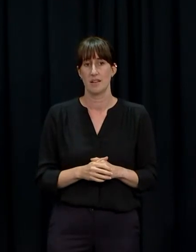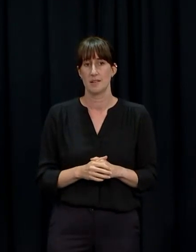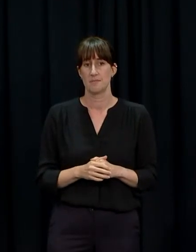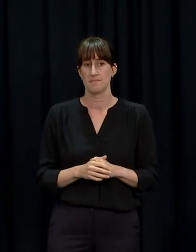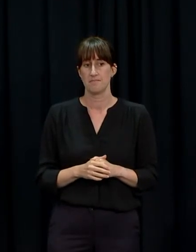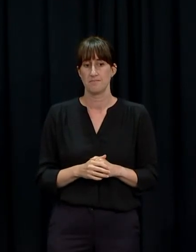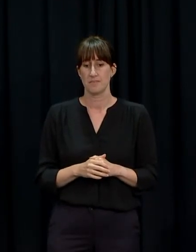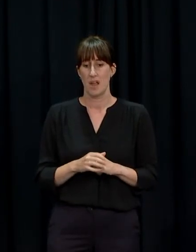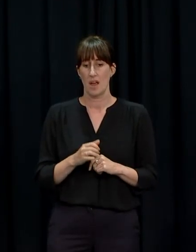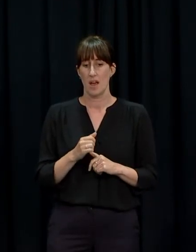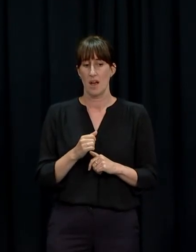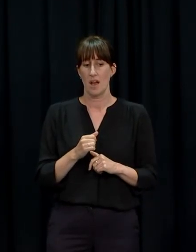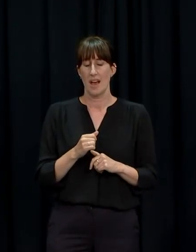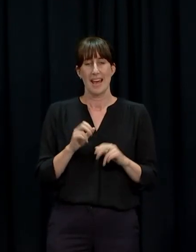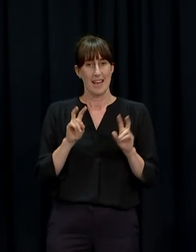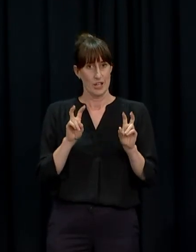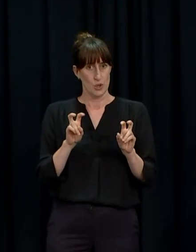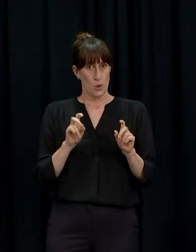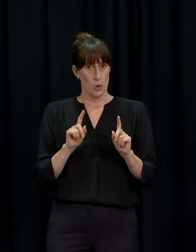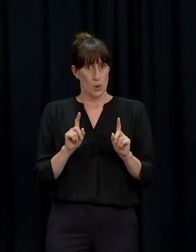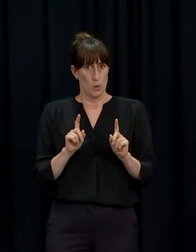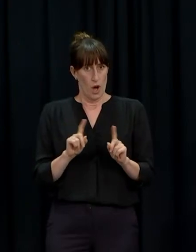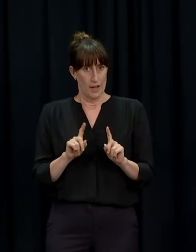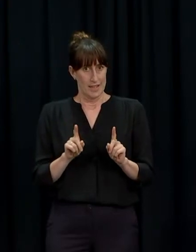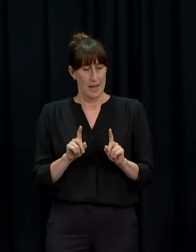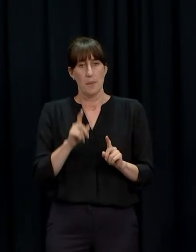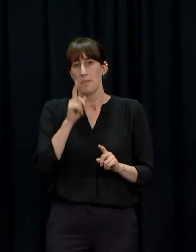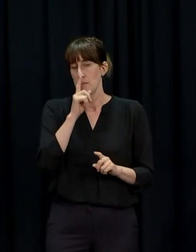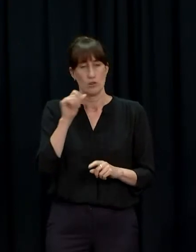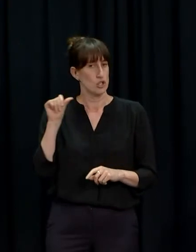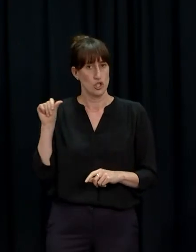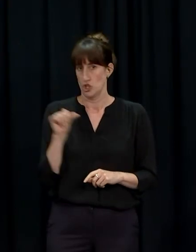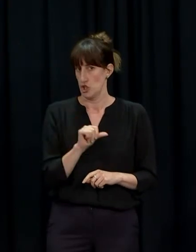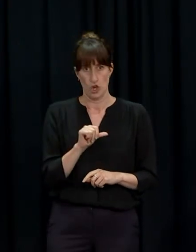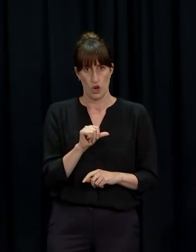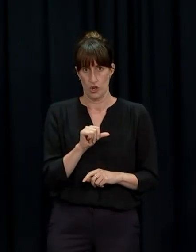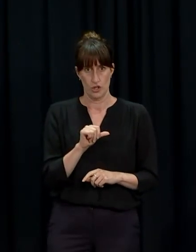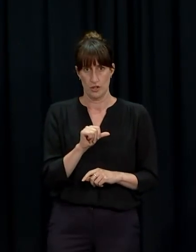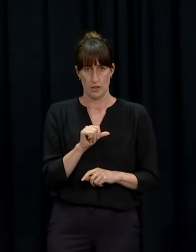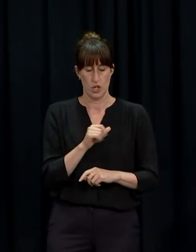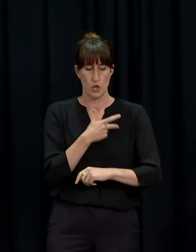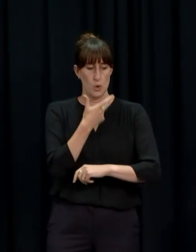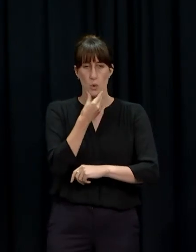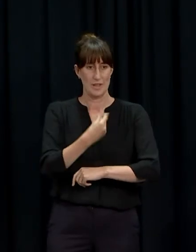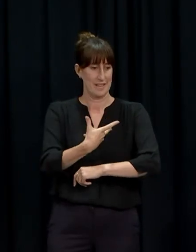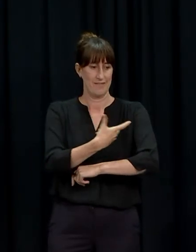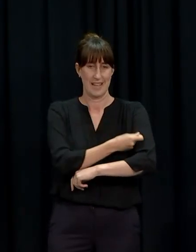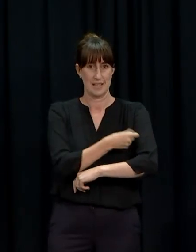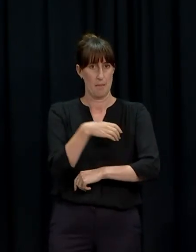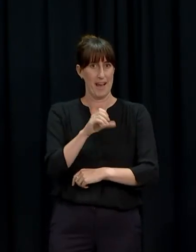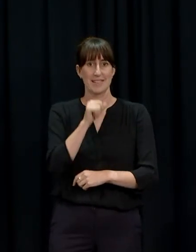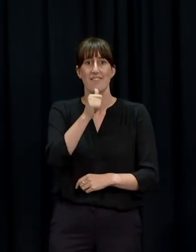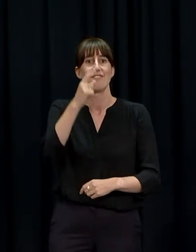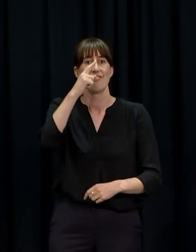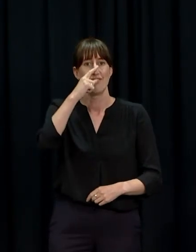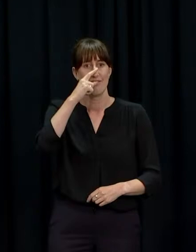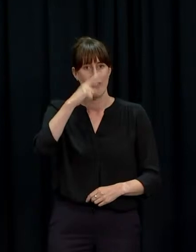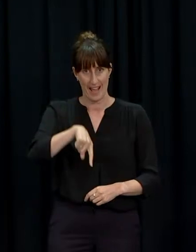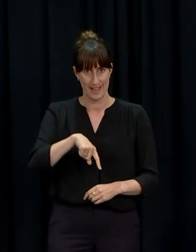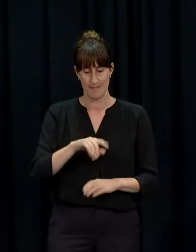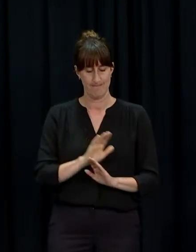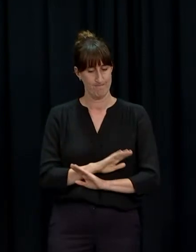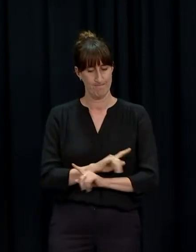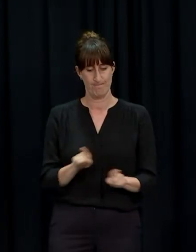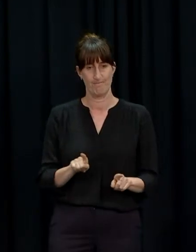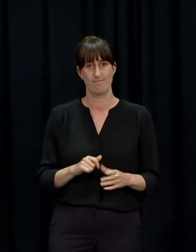The issue is, and I just want to reiterate, people should not be using fake vaccine passes. That is not the intention of the vaccine